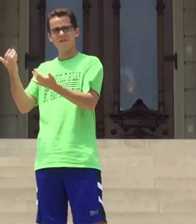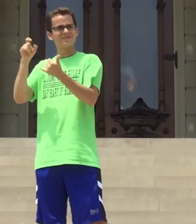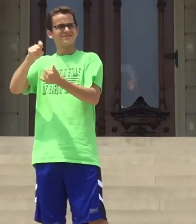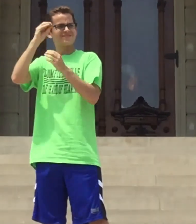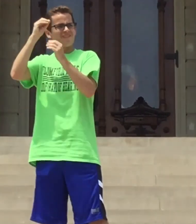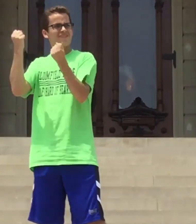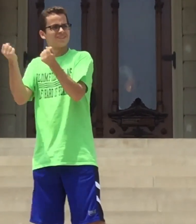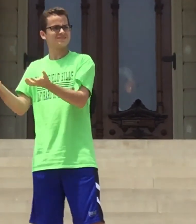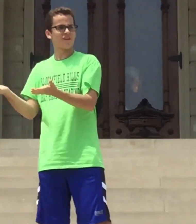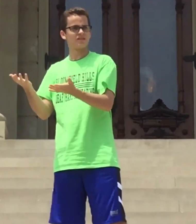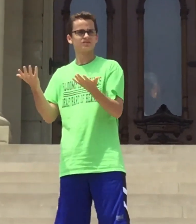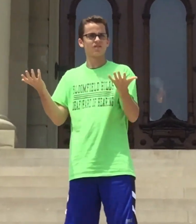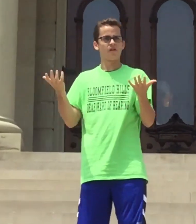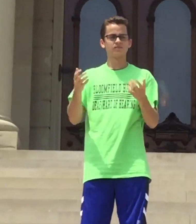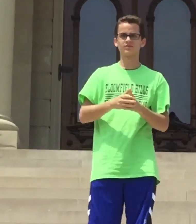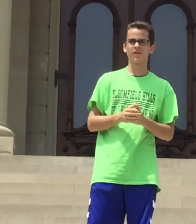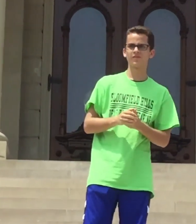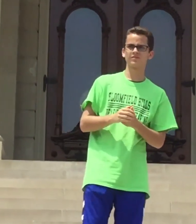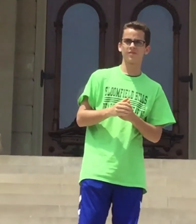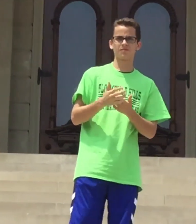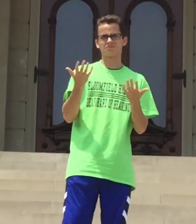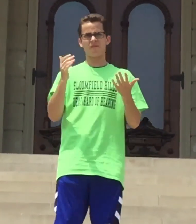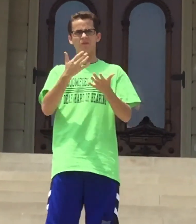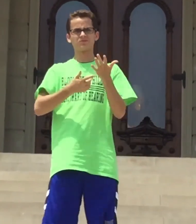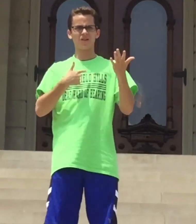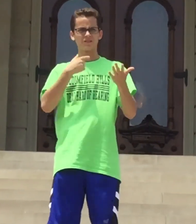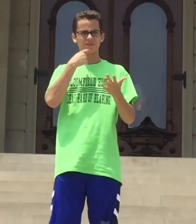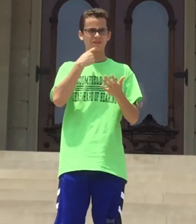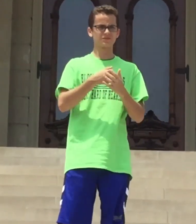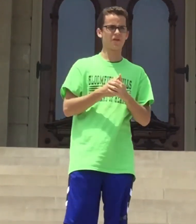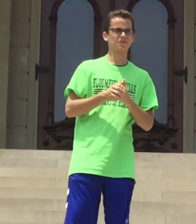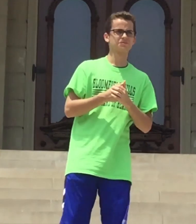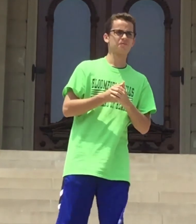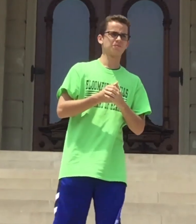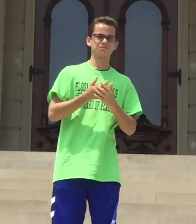And so when we're teaching our deaf babies sign, that's giving them the foundation that they need.